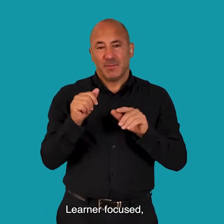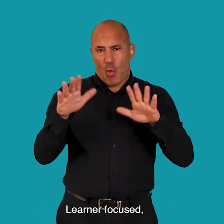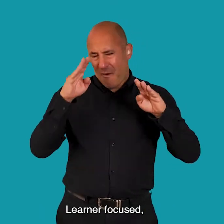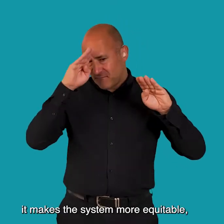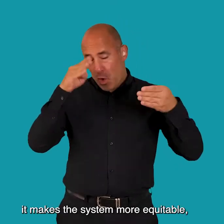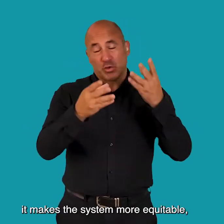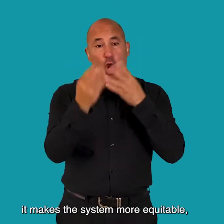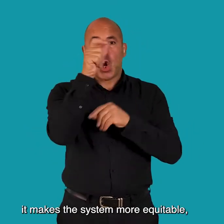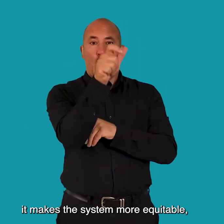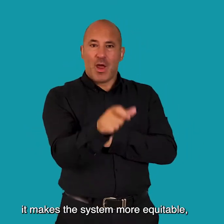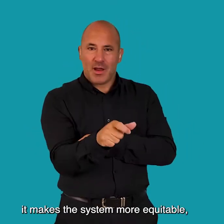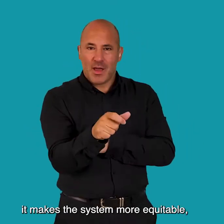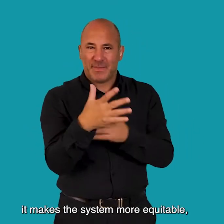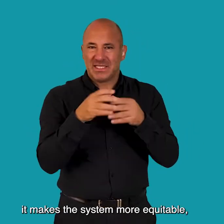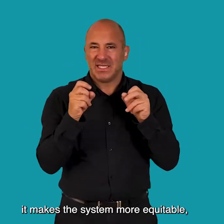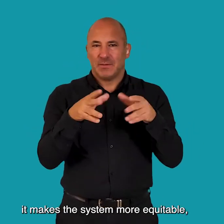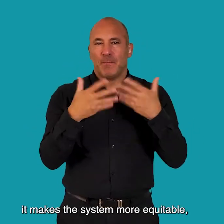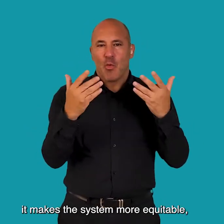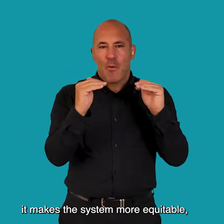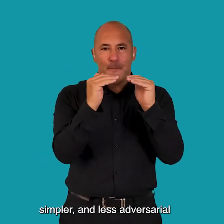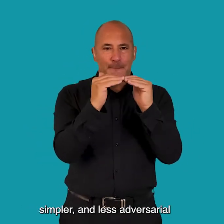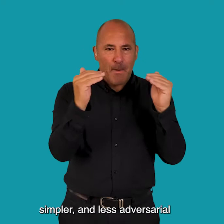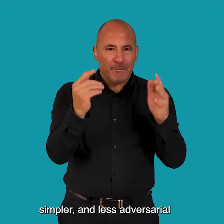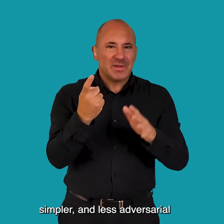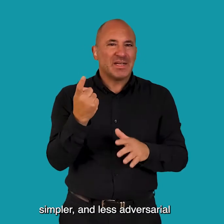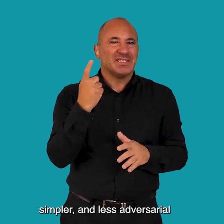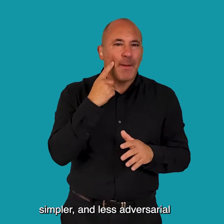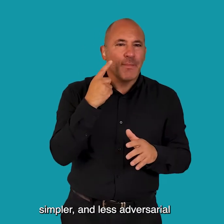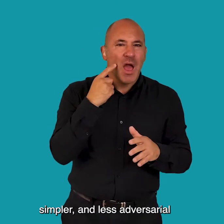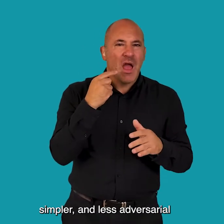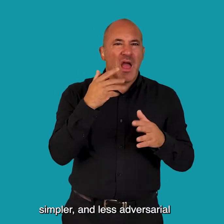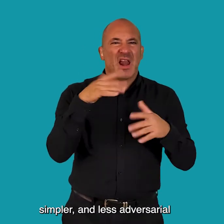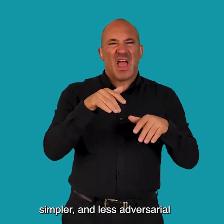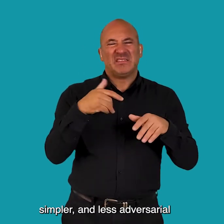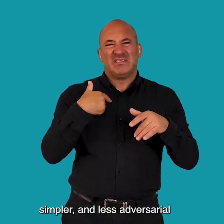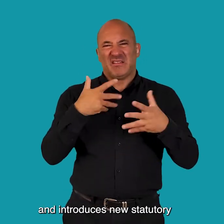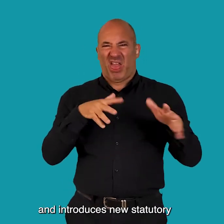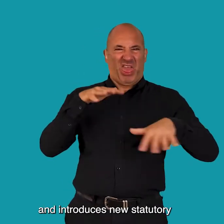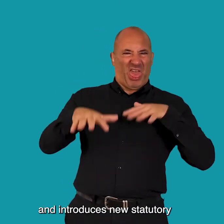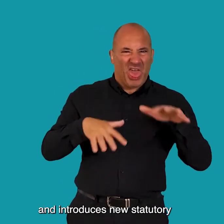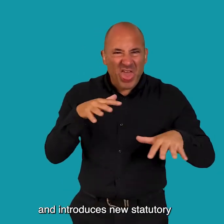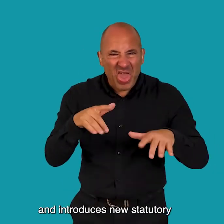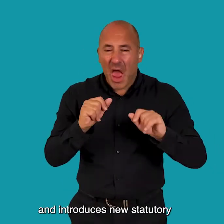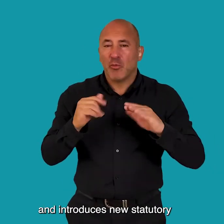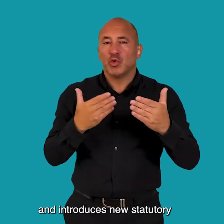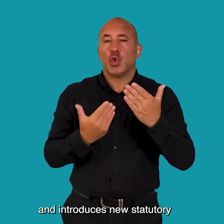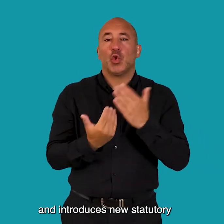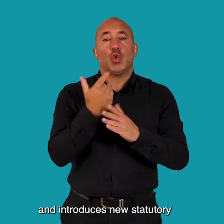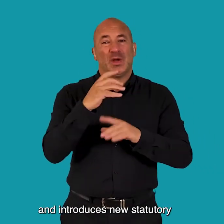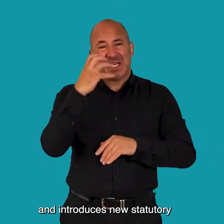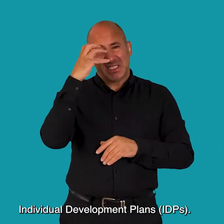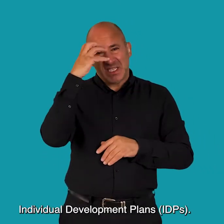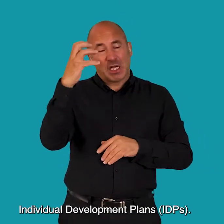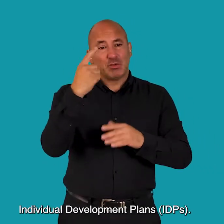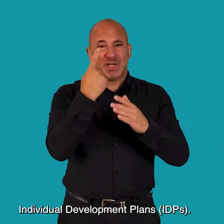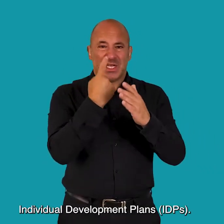Learner-focused, it makes the system more equitable, simpler and less adversarial, and introduces new statutory individual